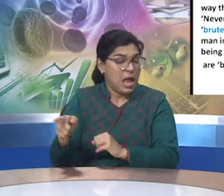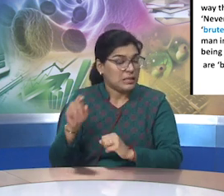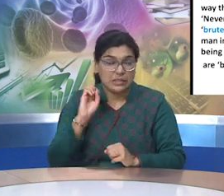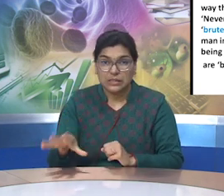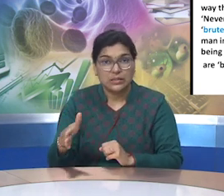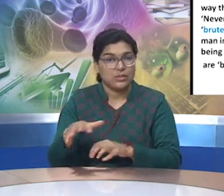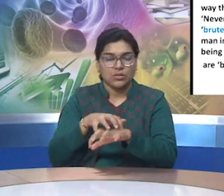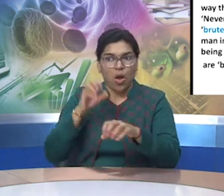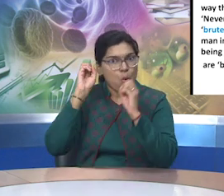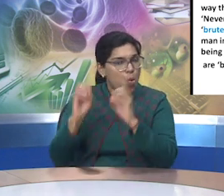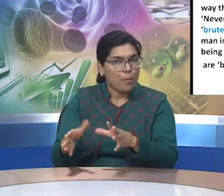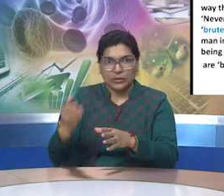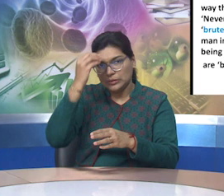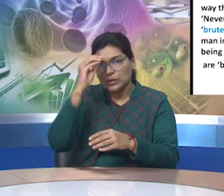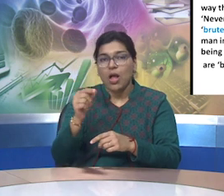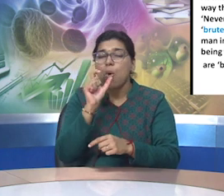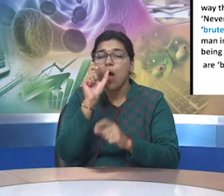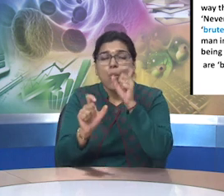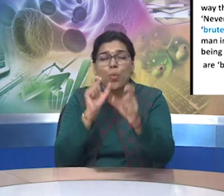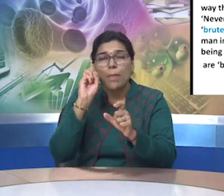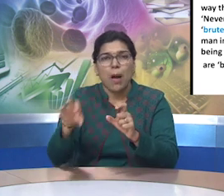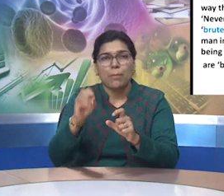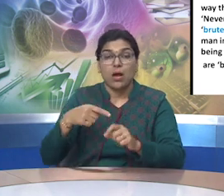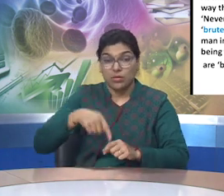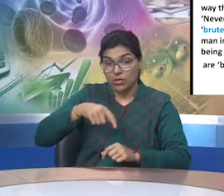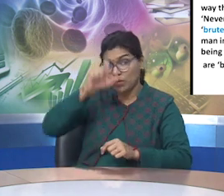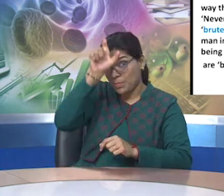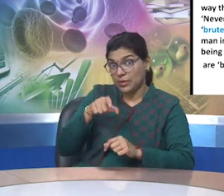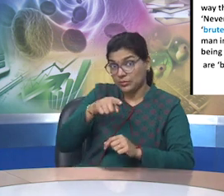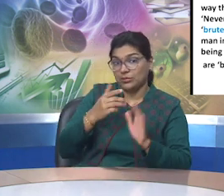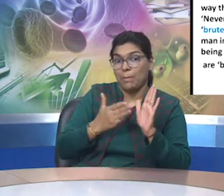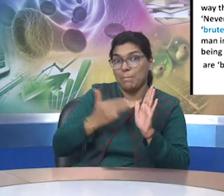Who were discussing about the tigers.